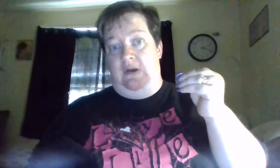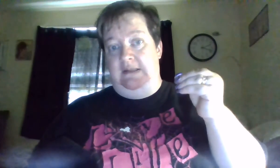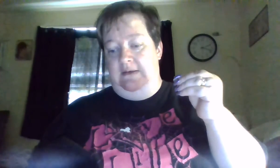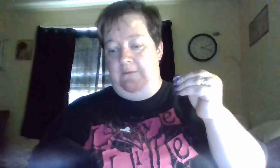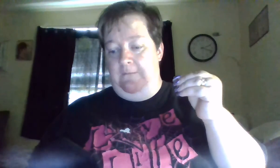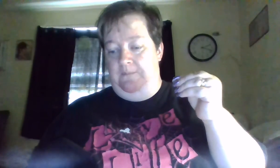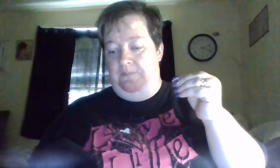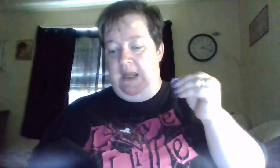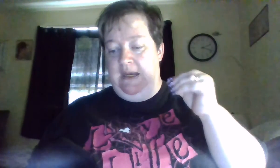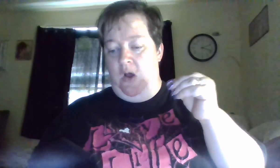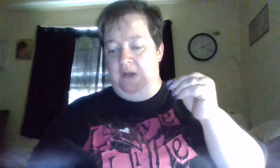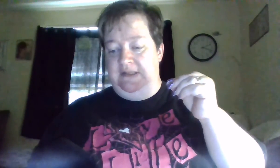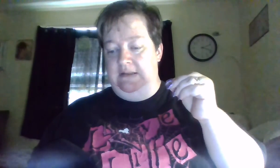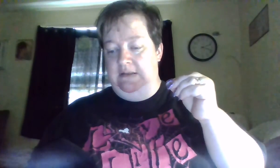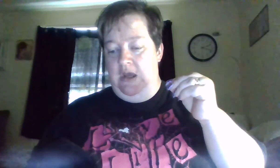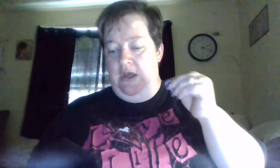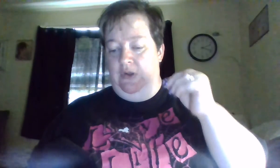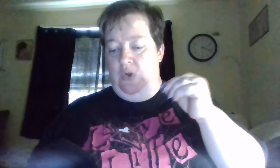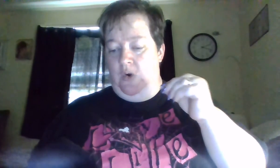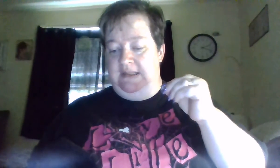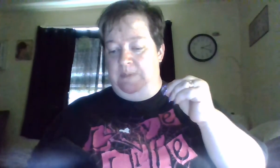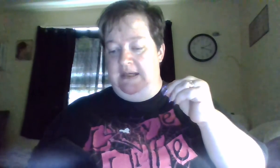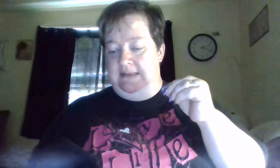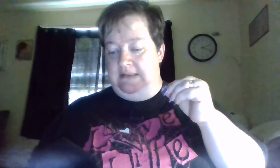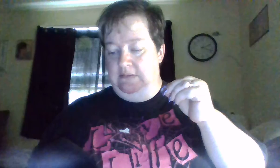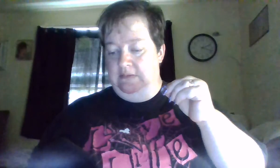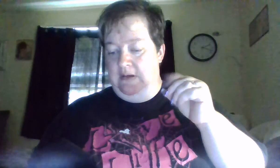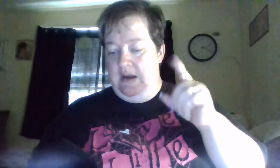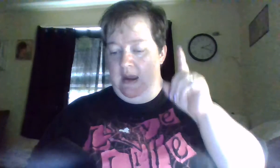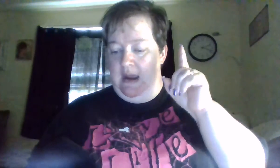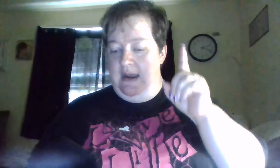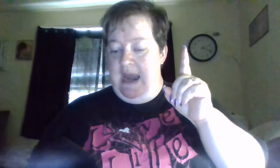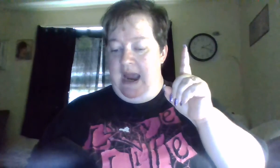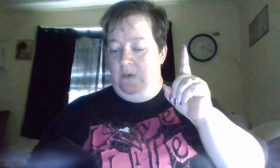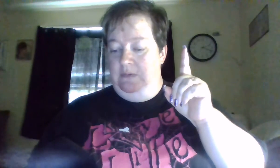reverence. And he calls it, the Lord is peace. Now,